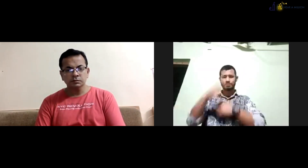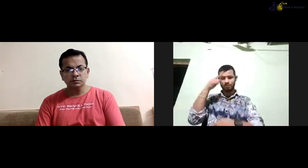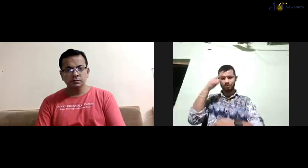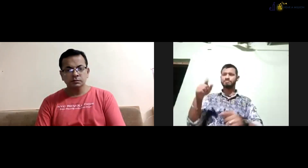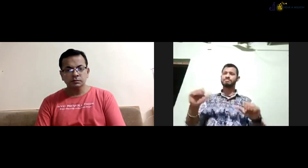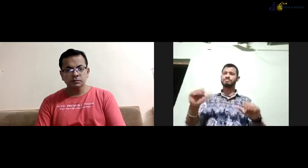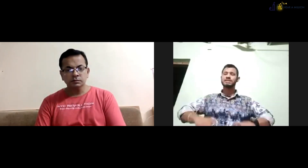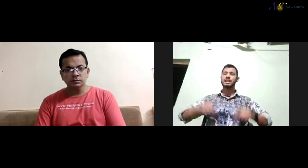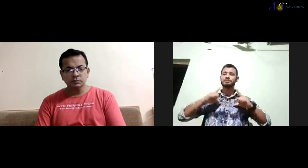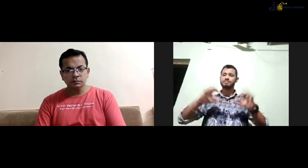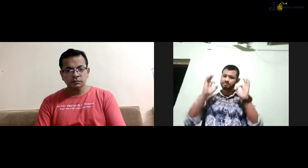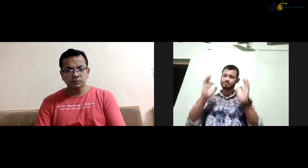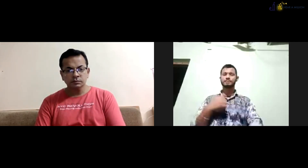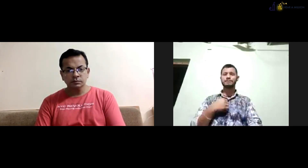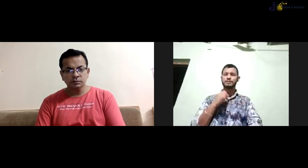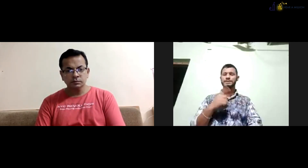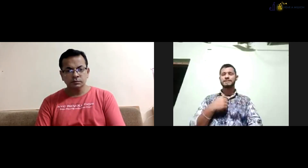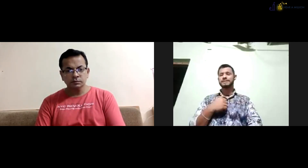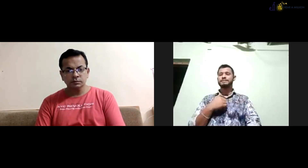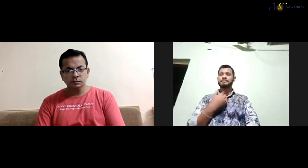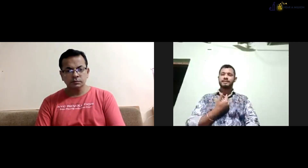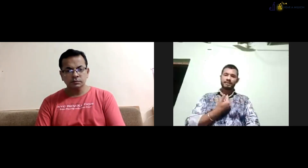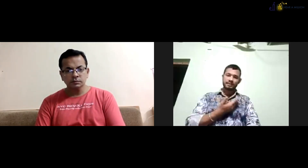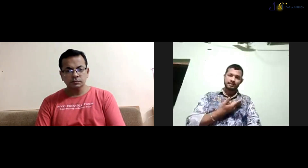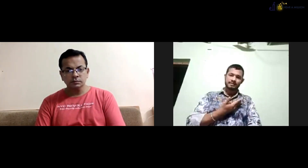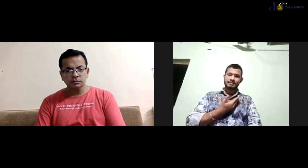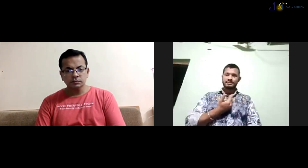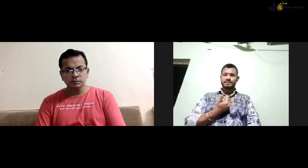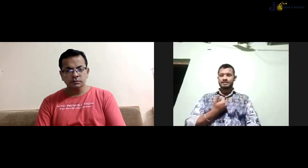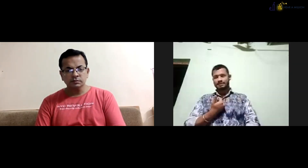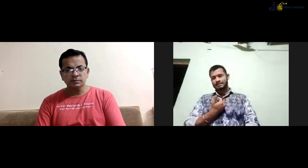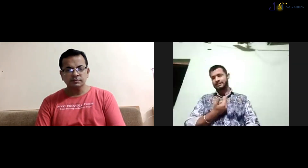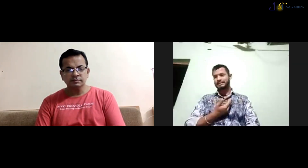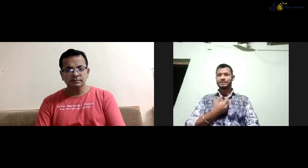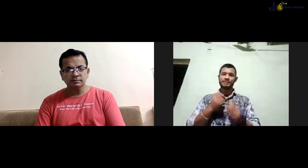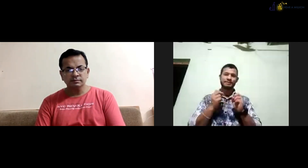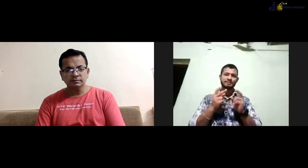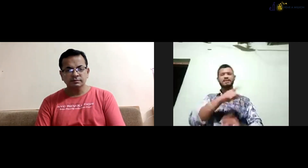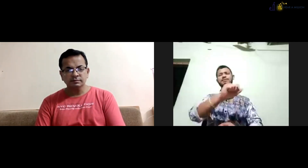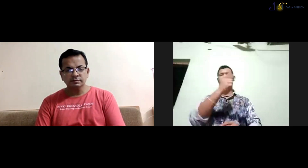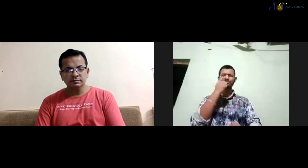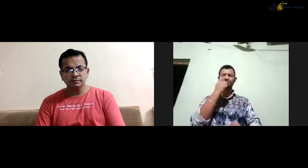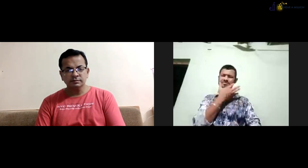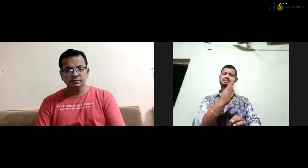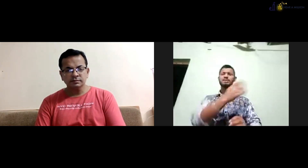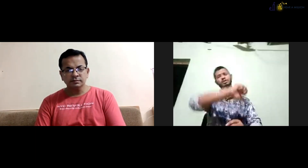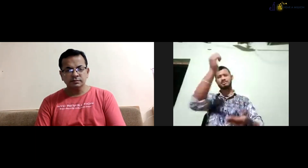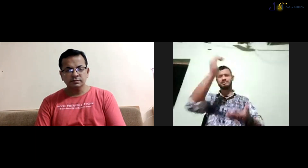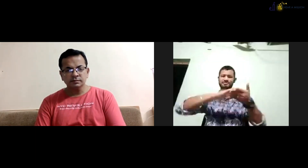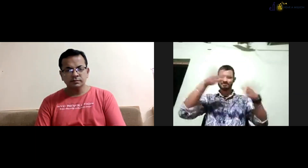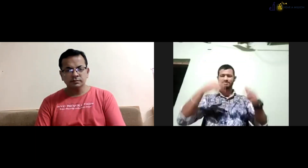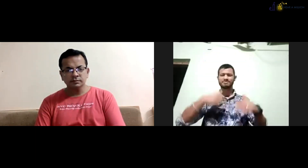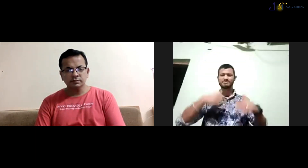it. You have to be confident in you will have a better life in future. But I was underconfident that